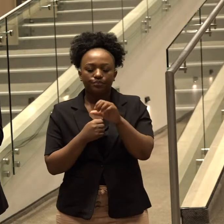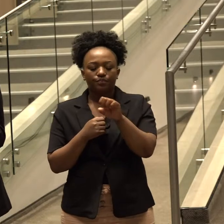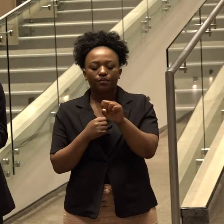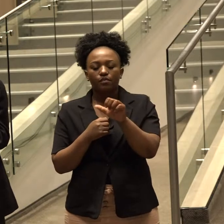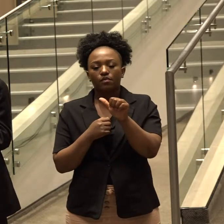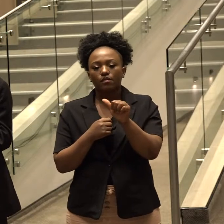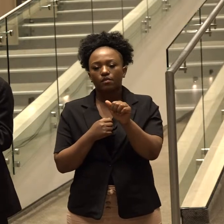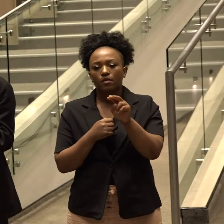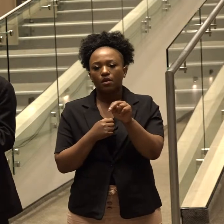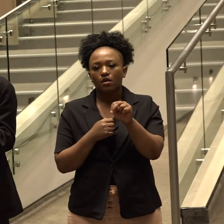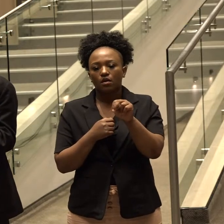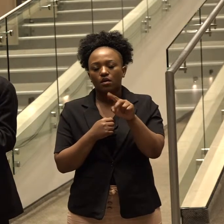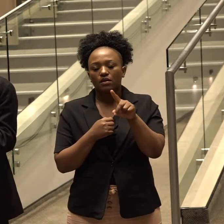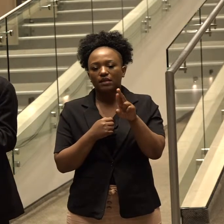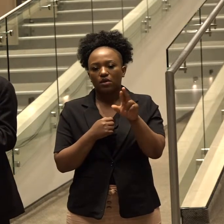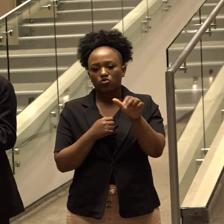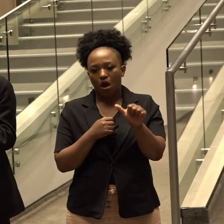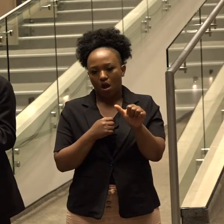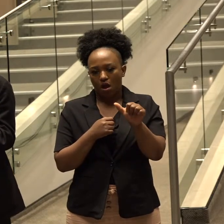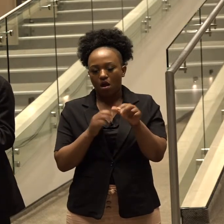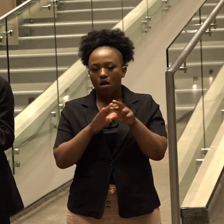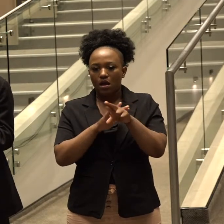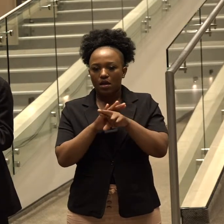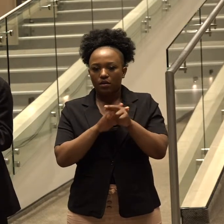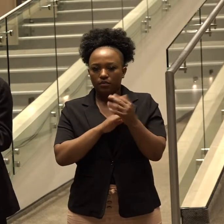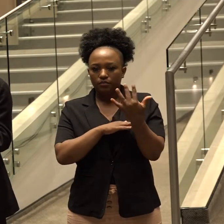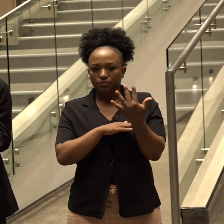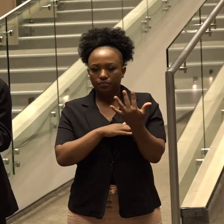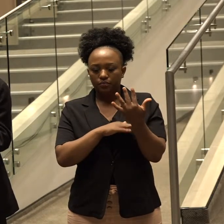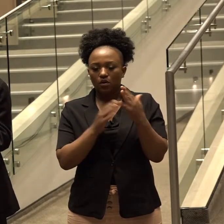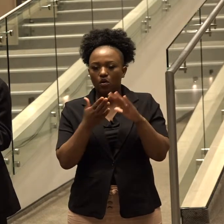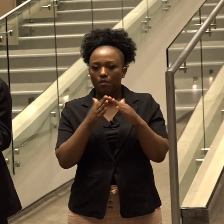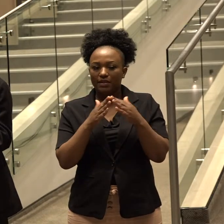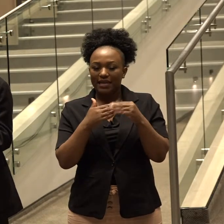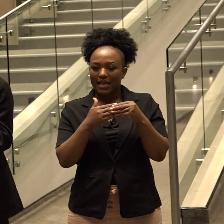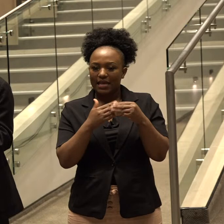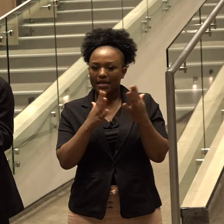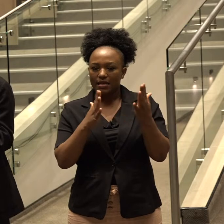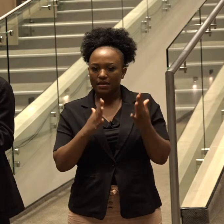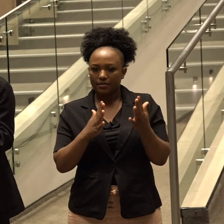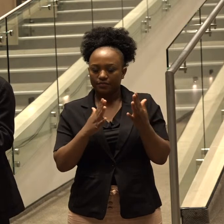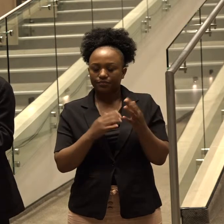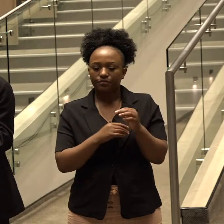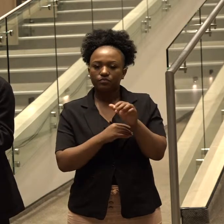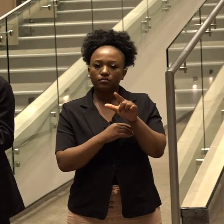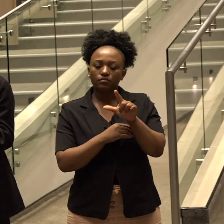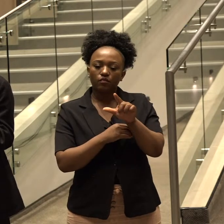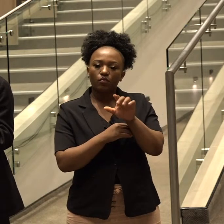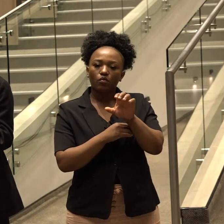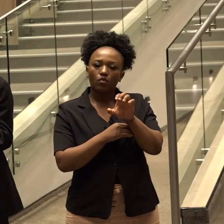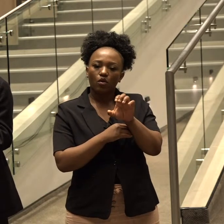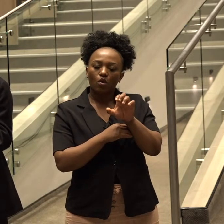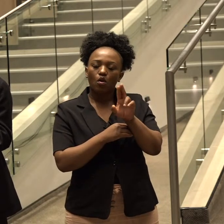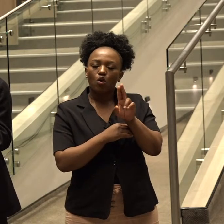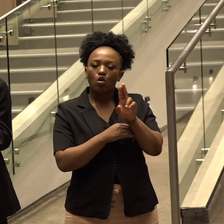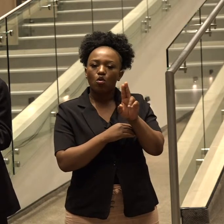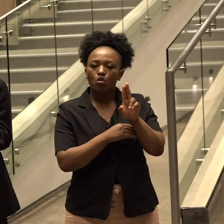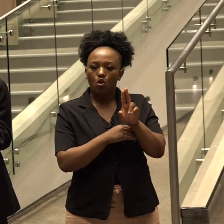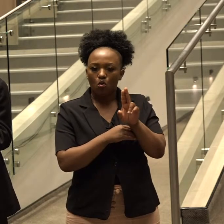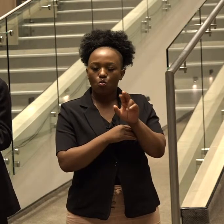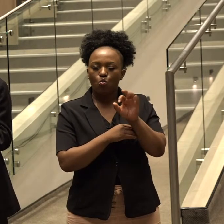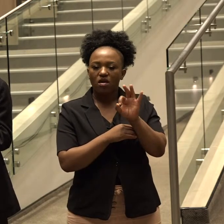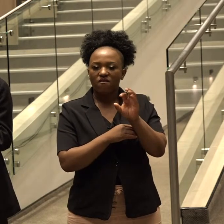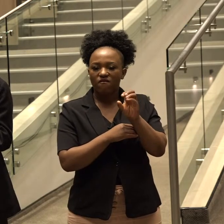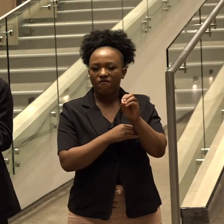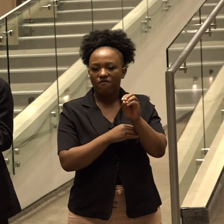I'm from region 5. I am a community leader there at workfontein and we have